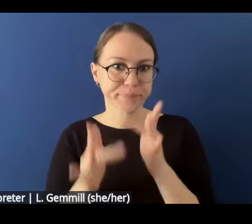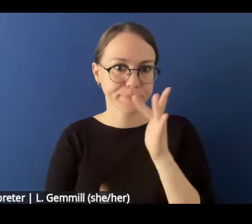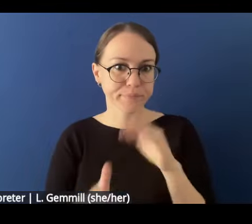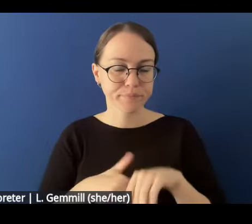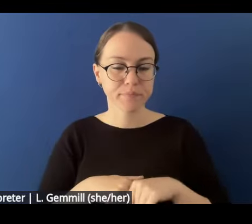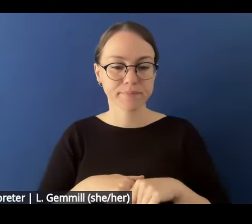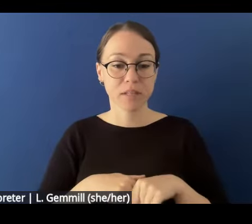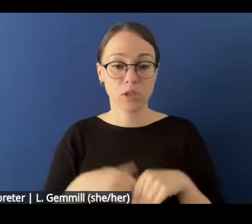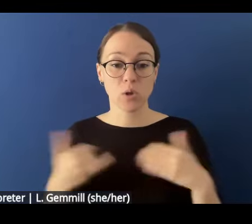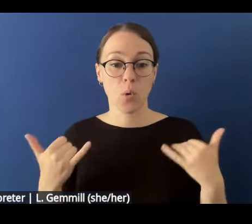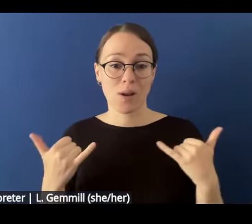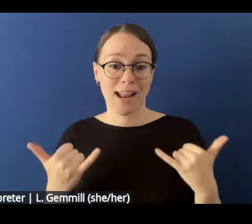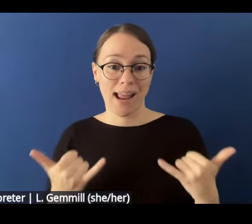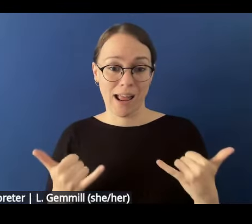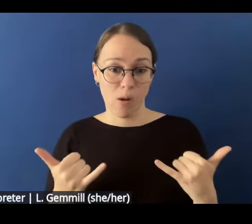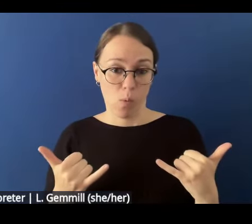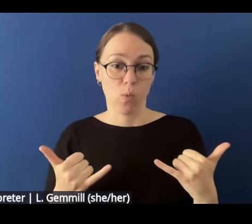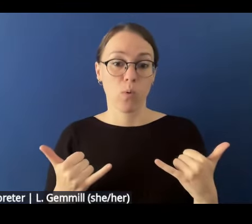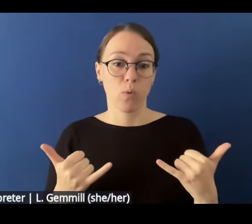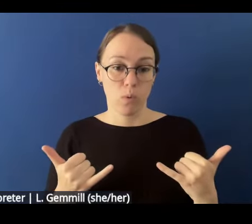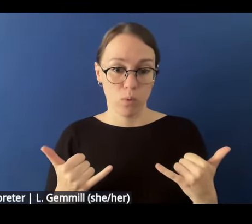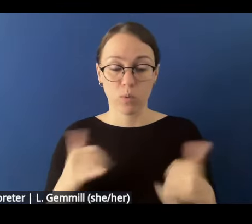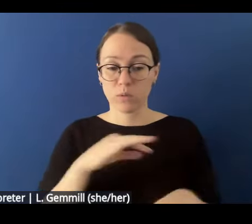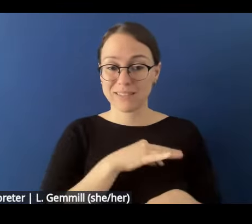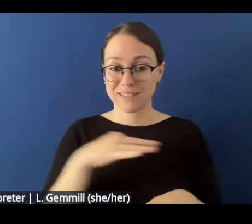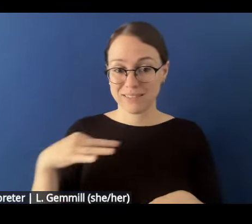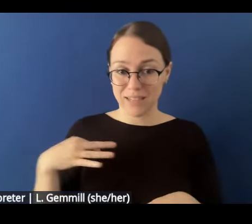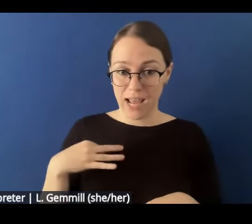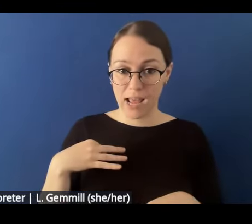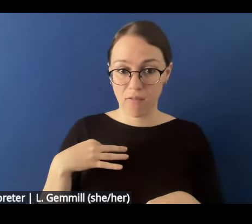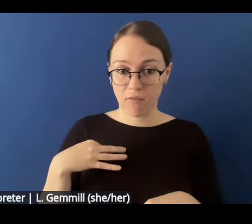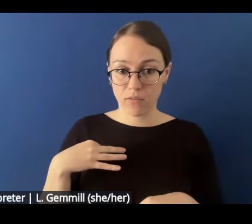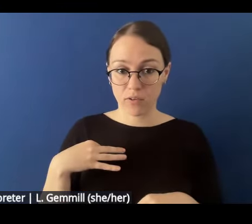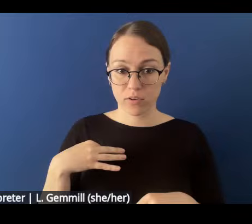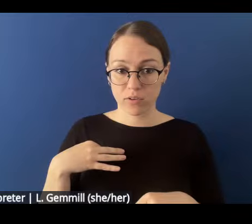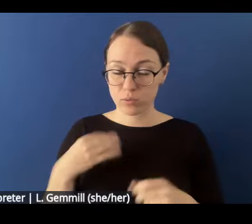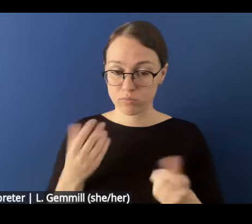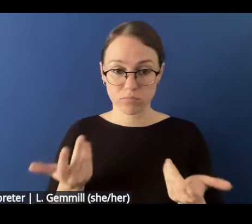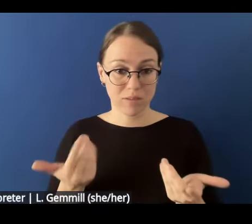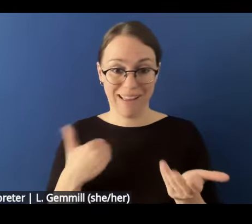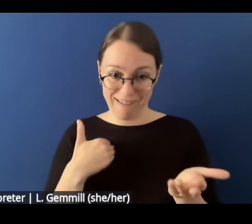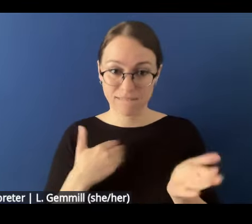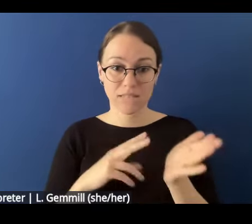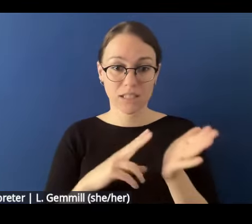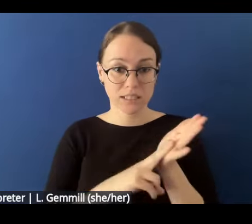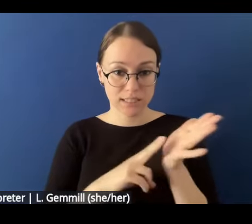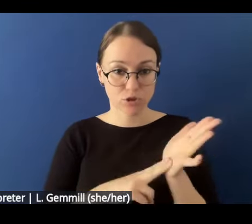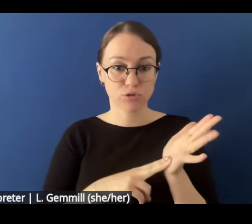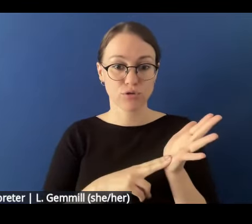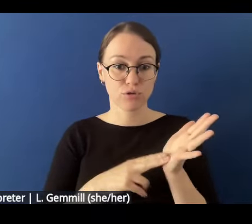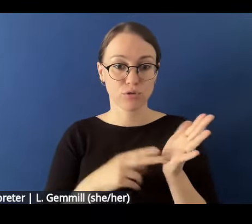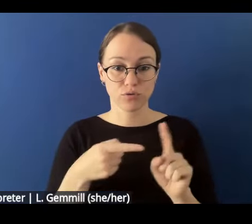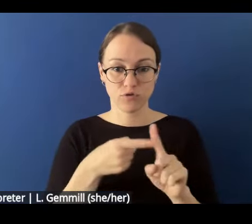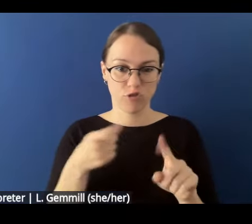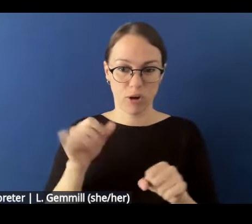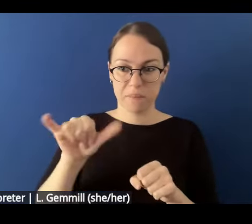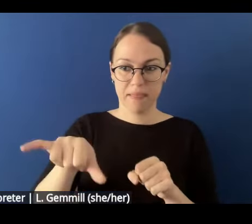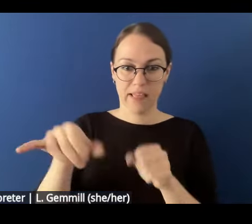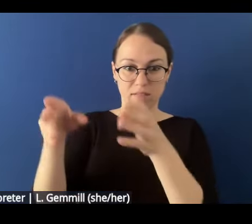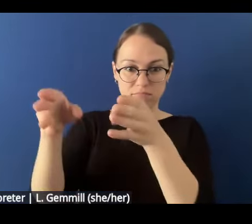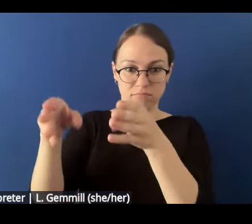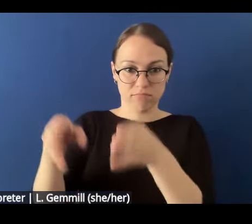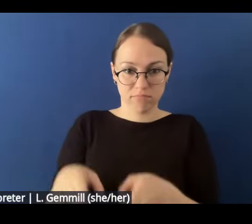this point, staff is left with signatures from this individual that do